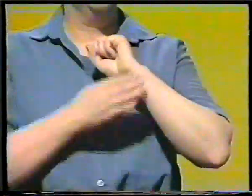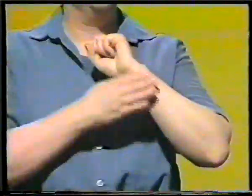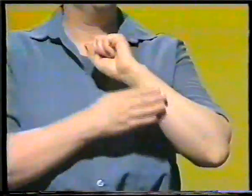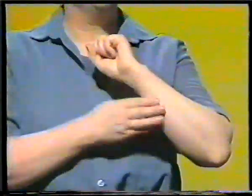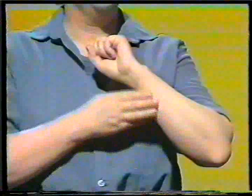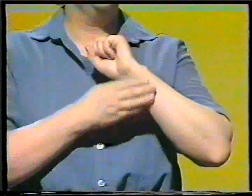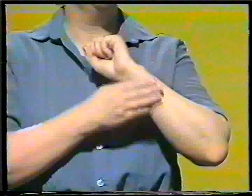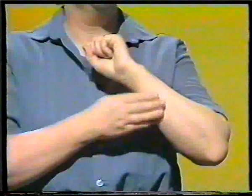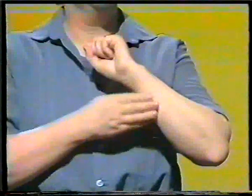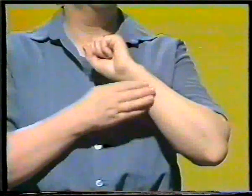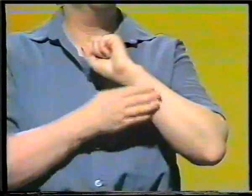brown,